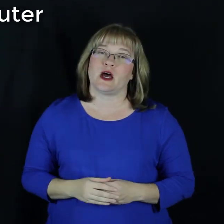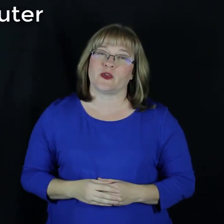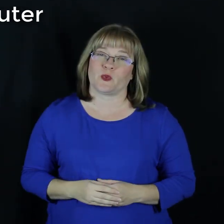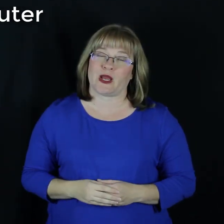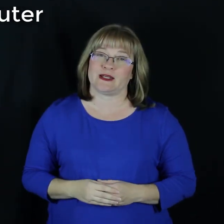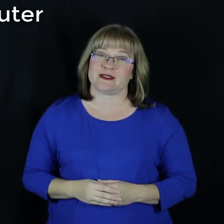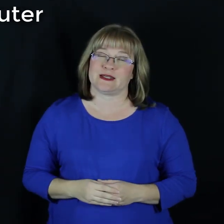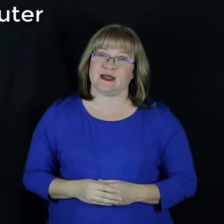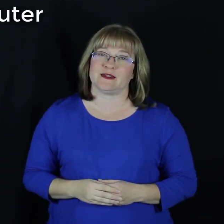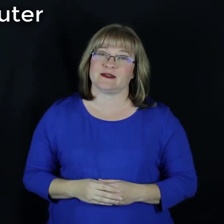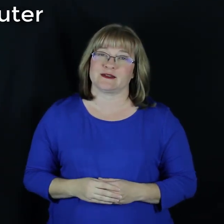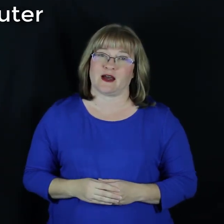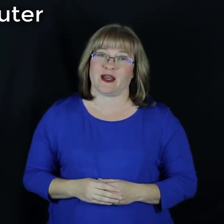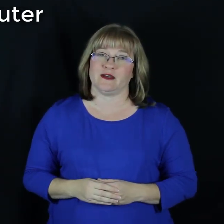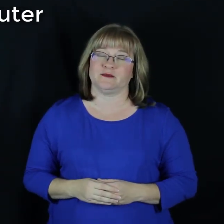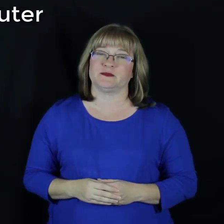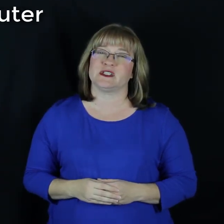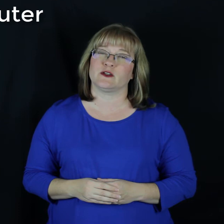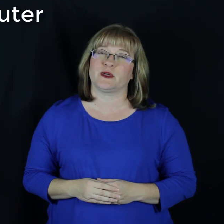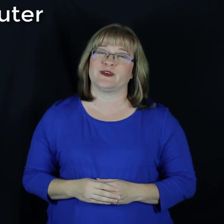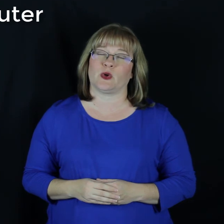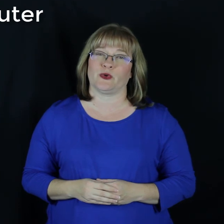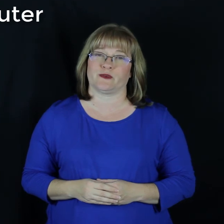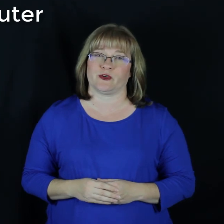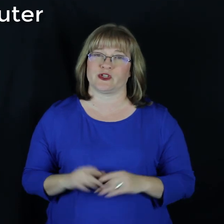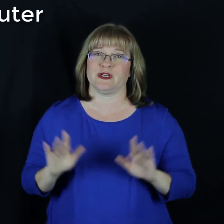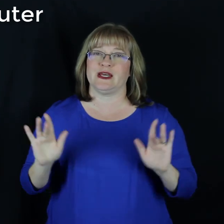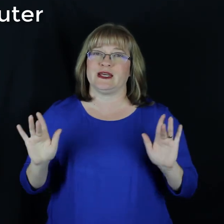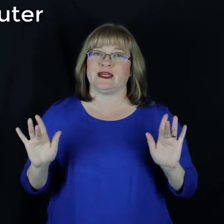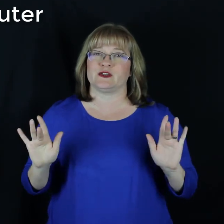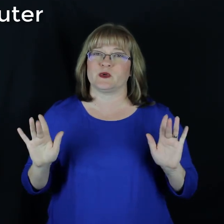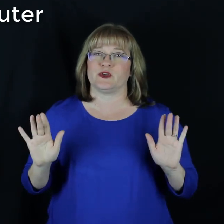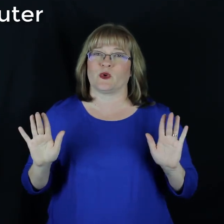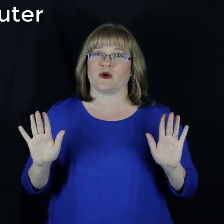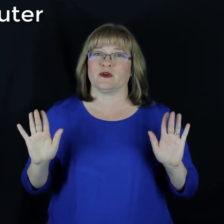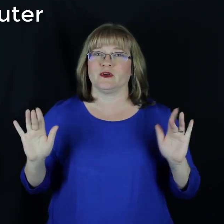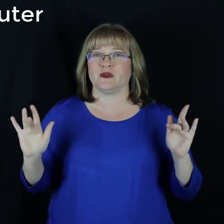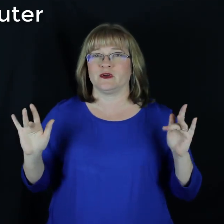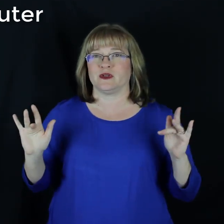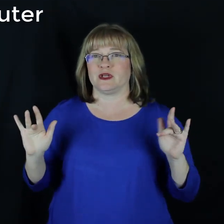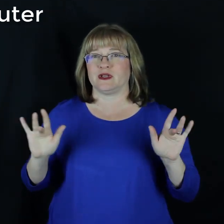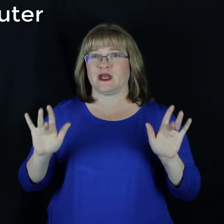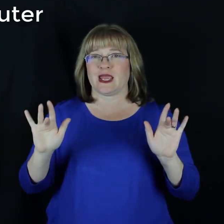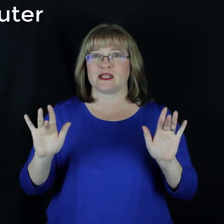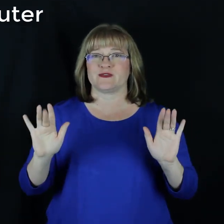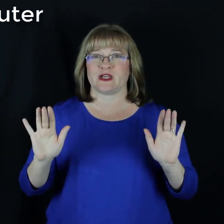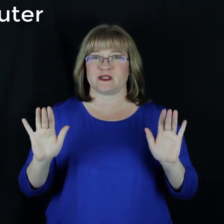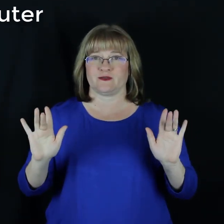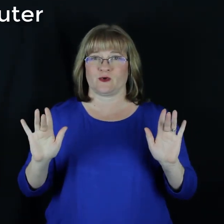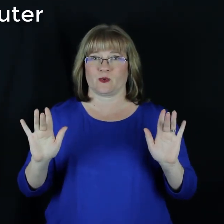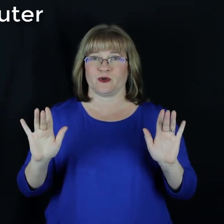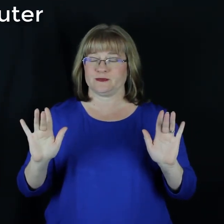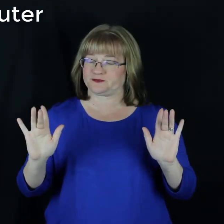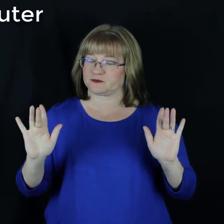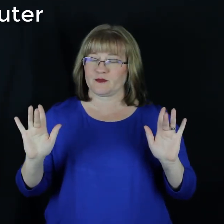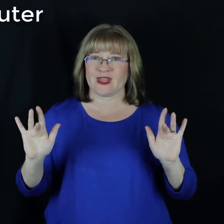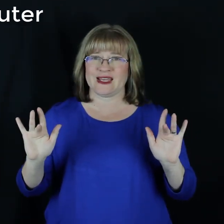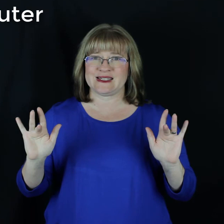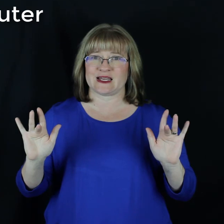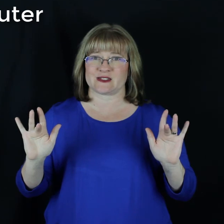Another way to see it signed, it's a little bit of an older version, is with your hands facing forward, index